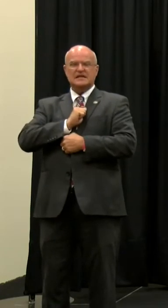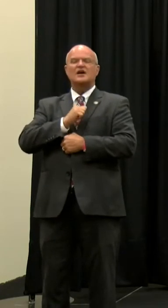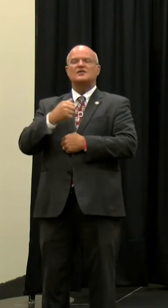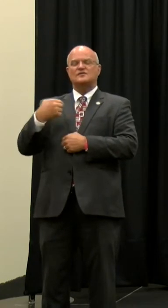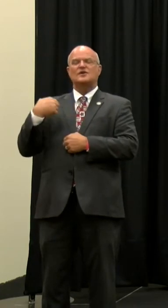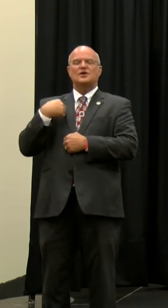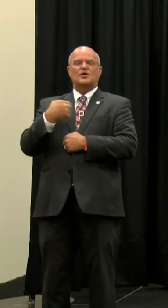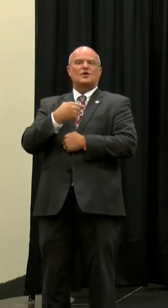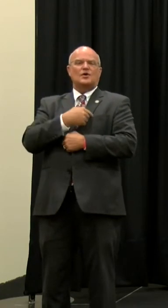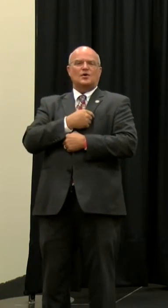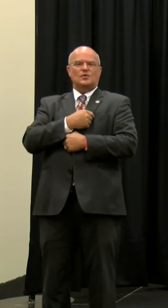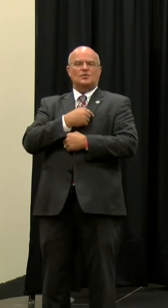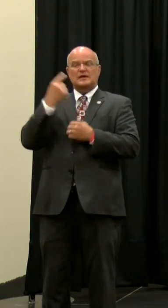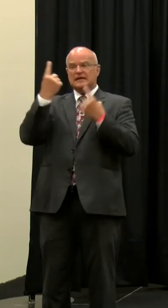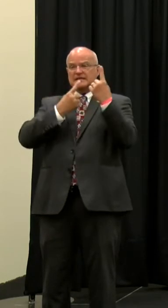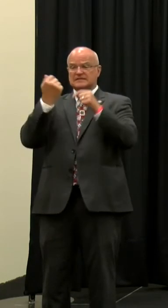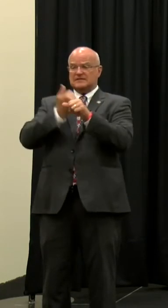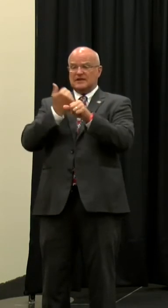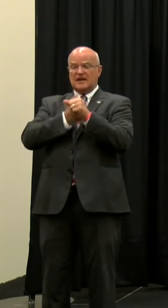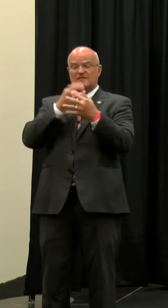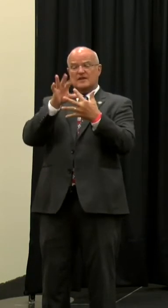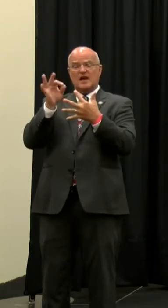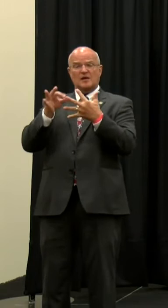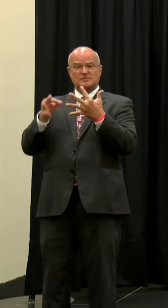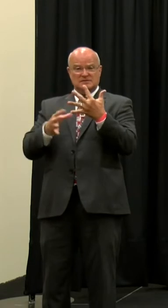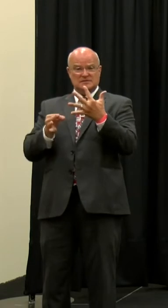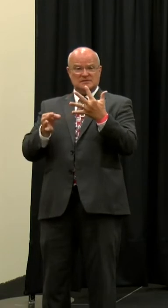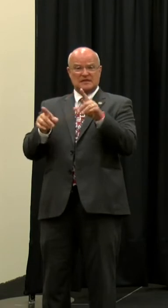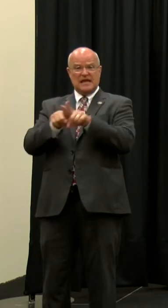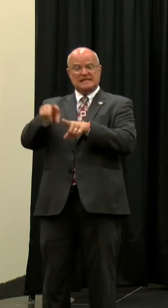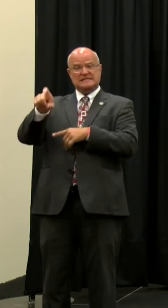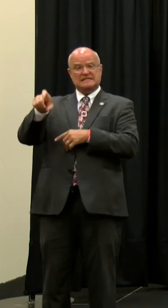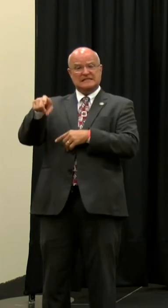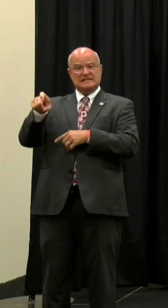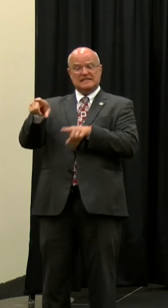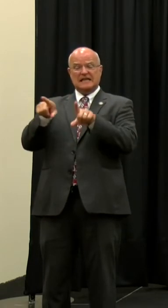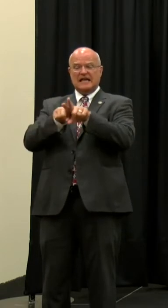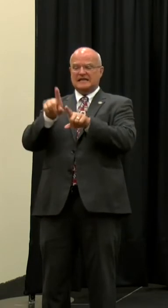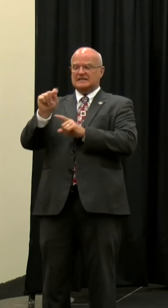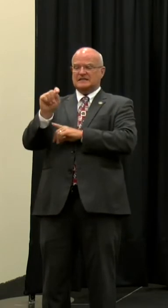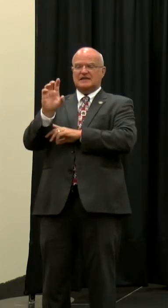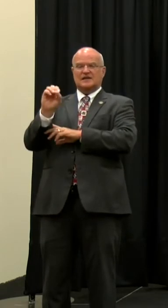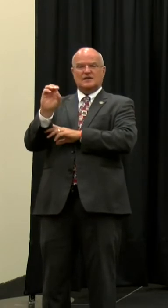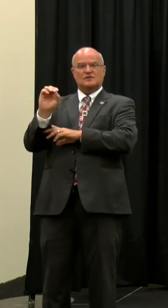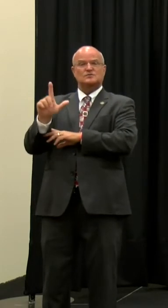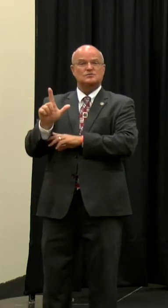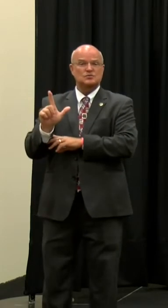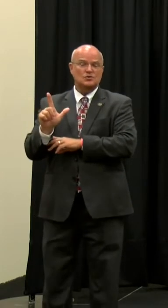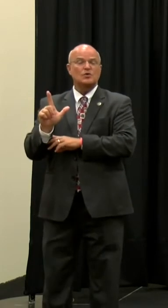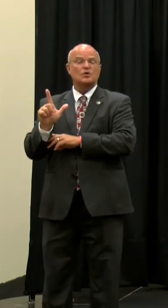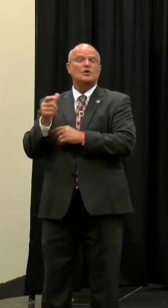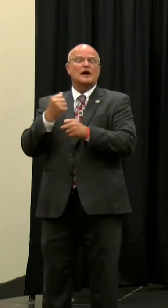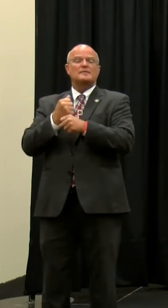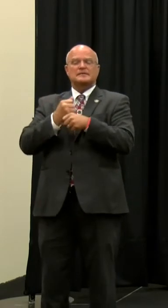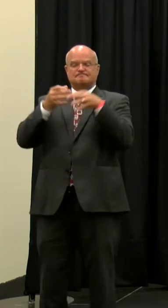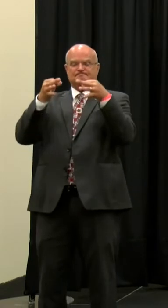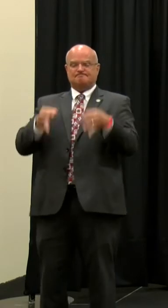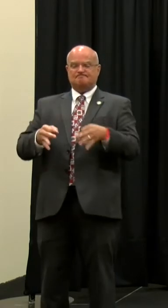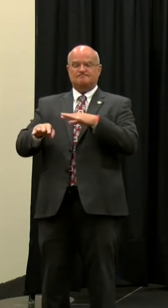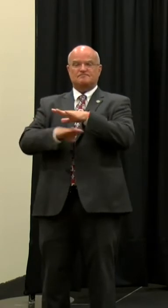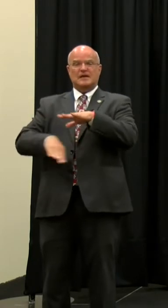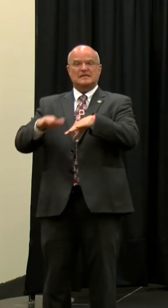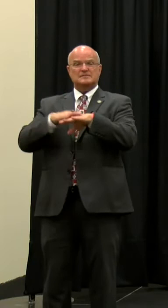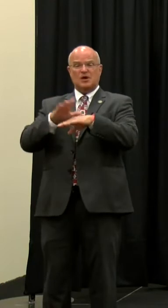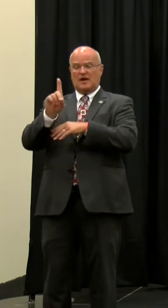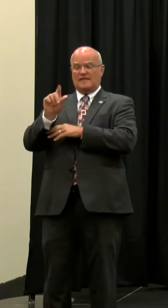we consider every option on the table as needed as a tool, and we make decisions based